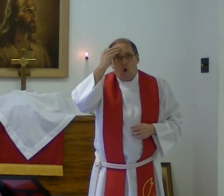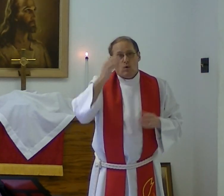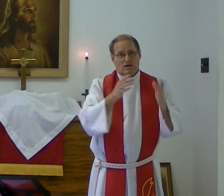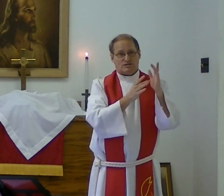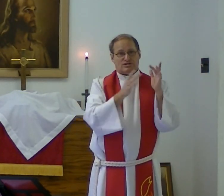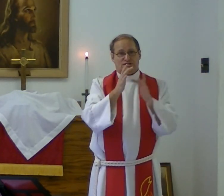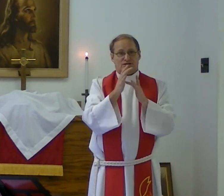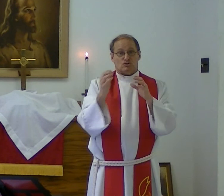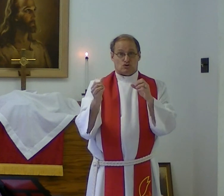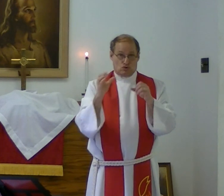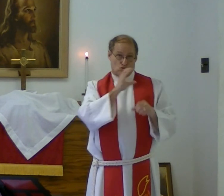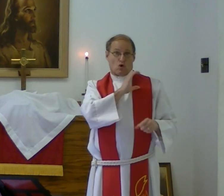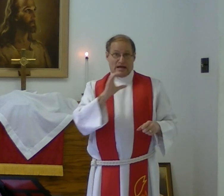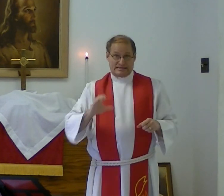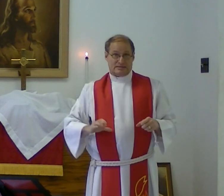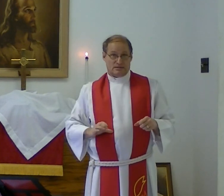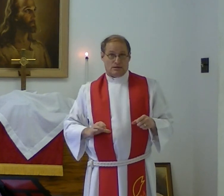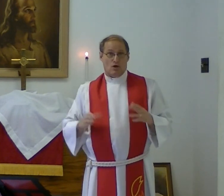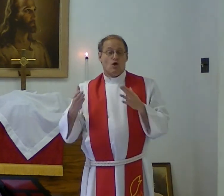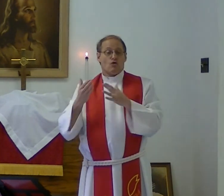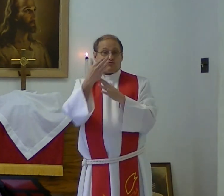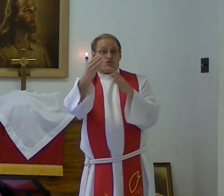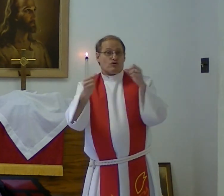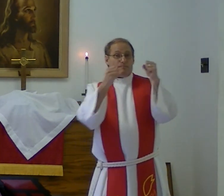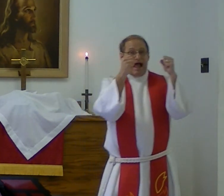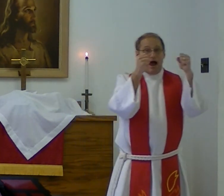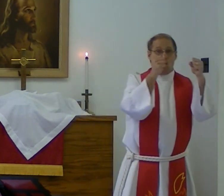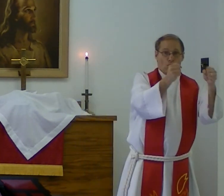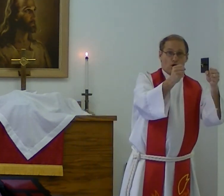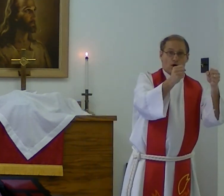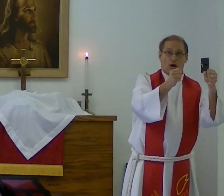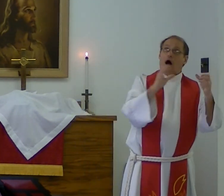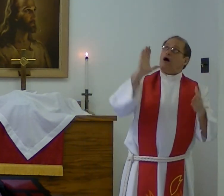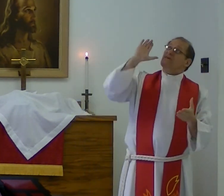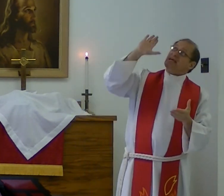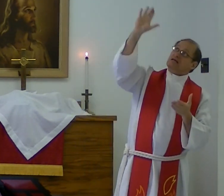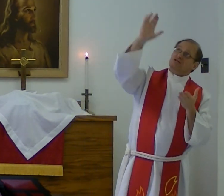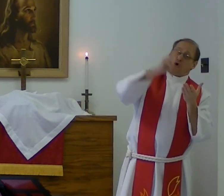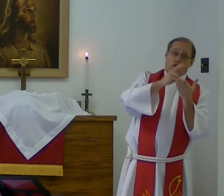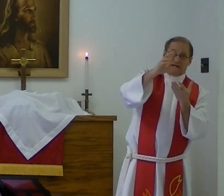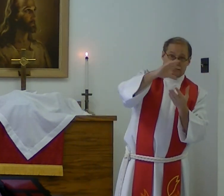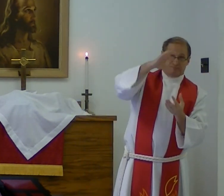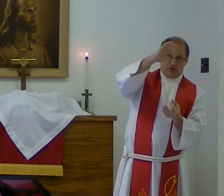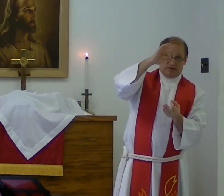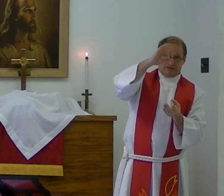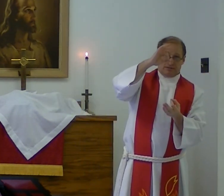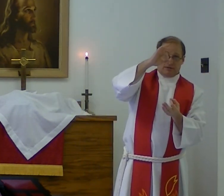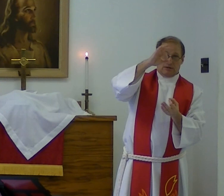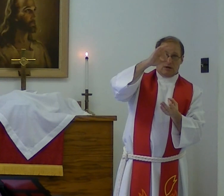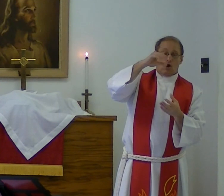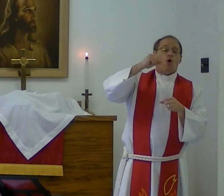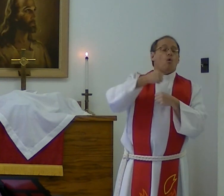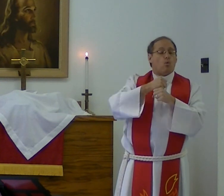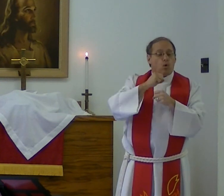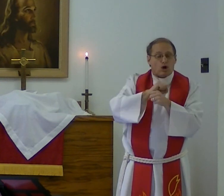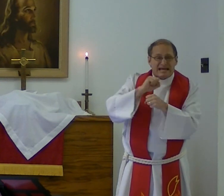Jesus Christ through the power of his Holy Spirit working